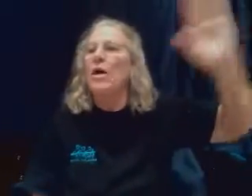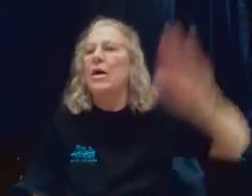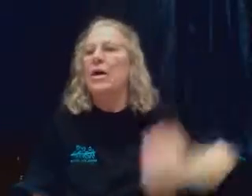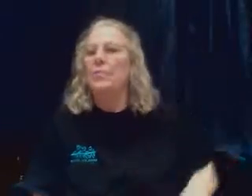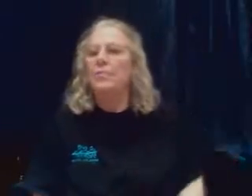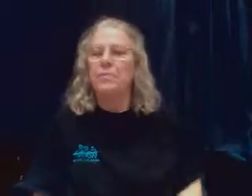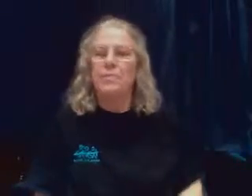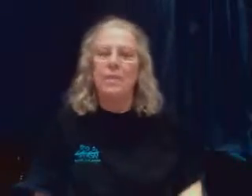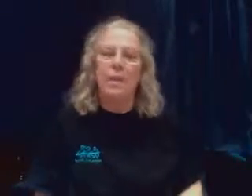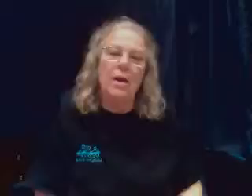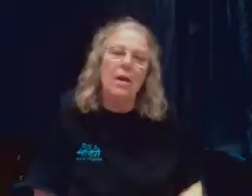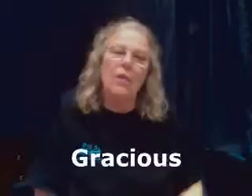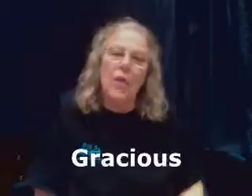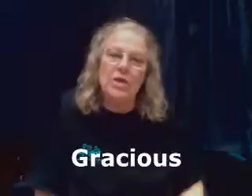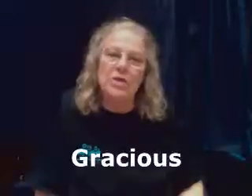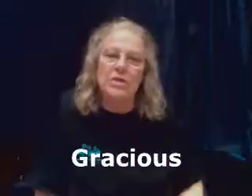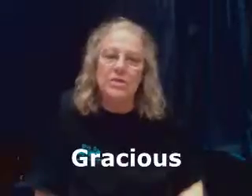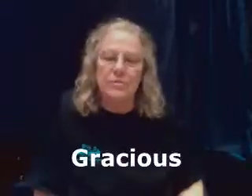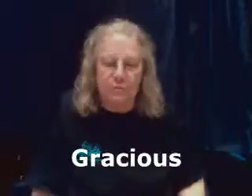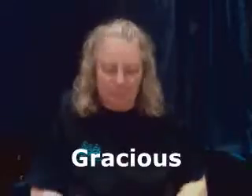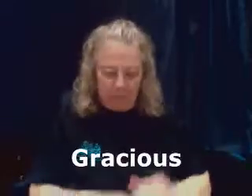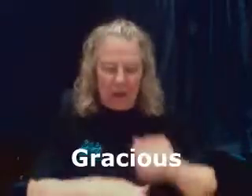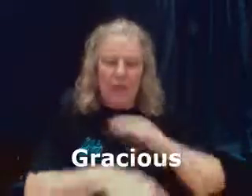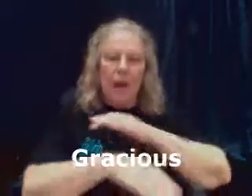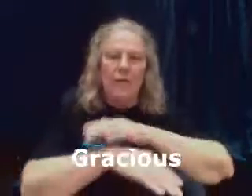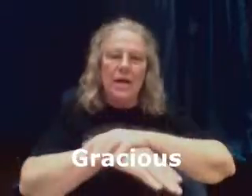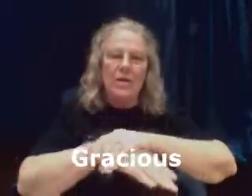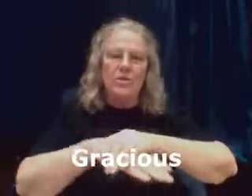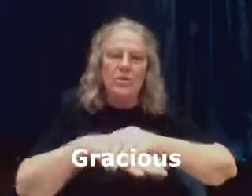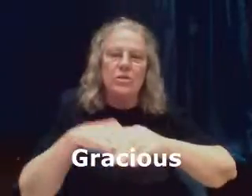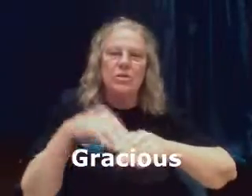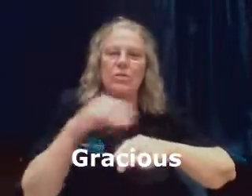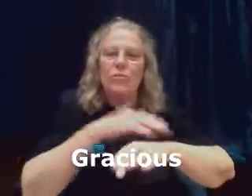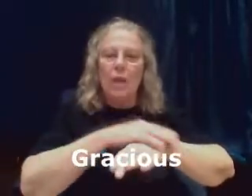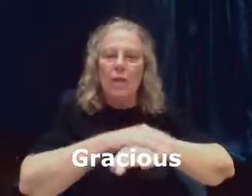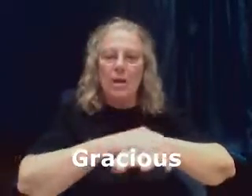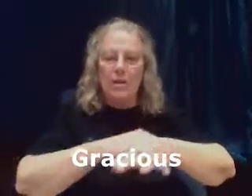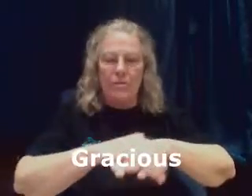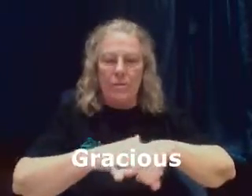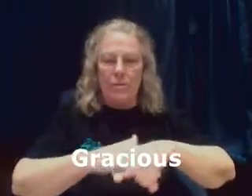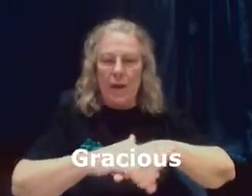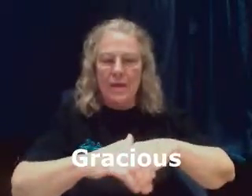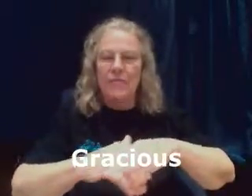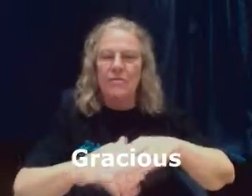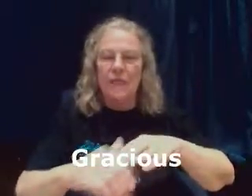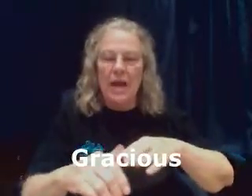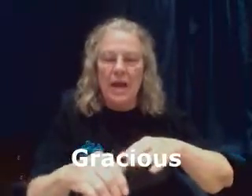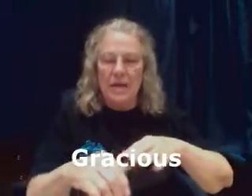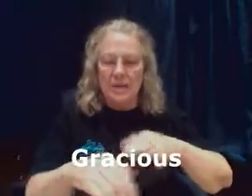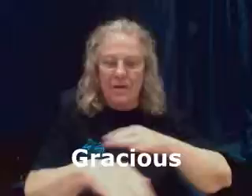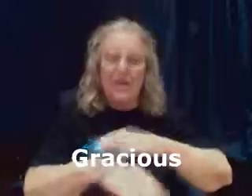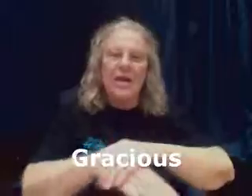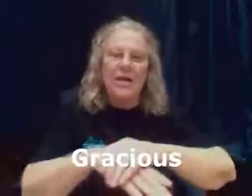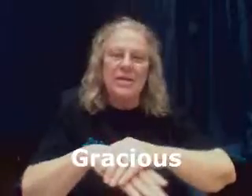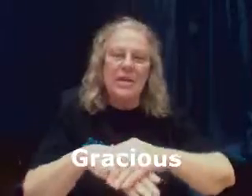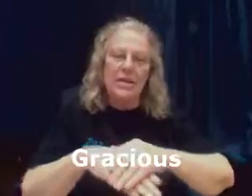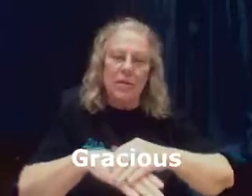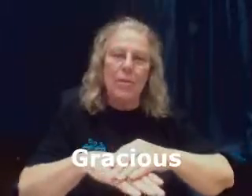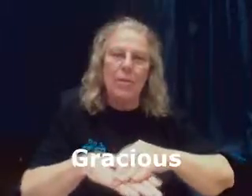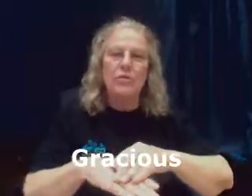thine. Gracious. And that is the rubbing of the backs of the hands. It's like Grandma used